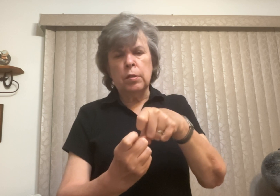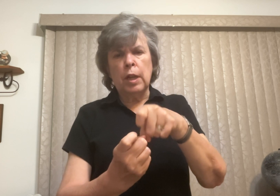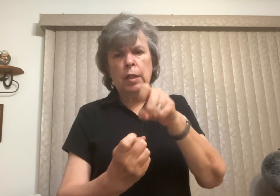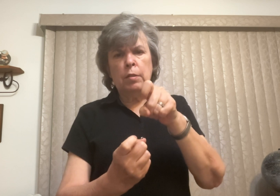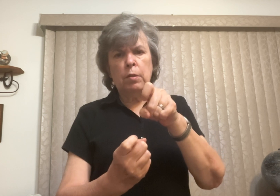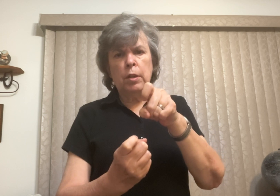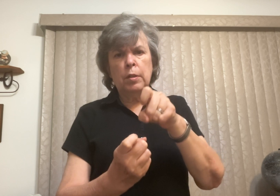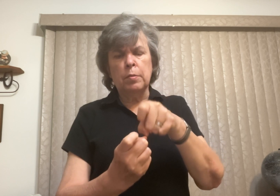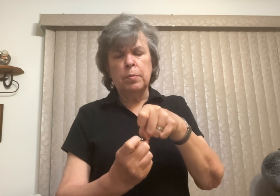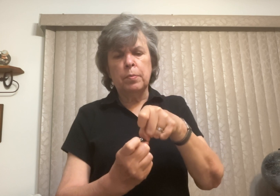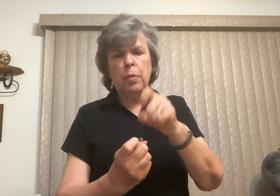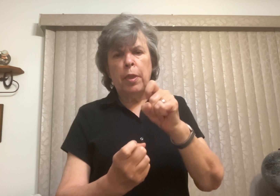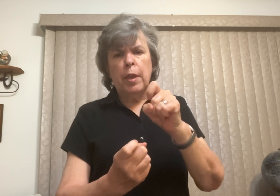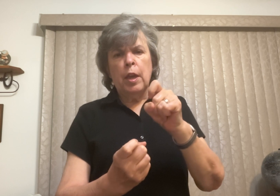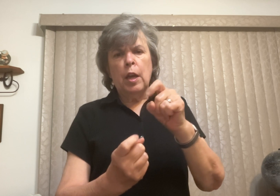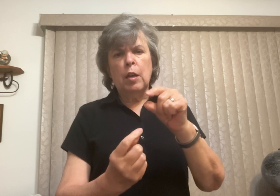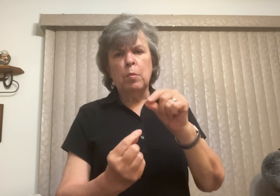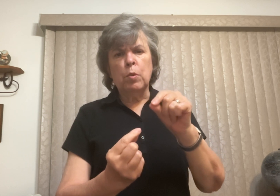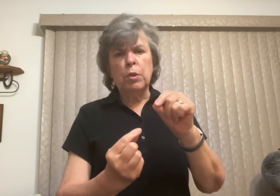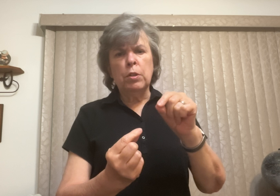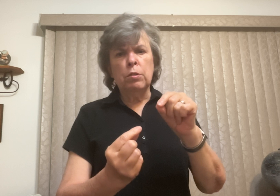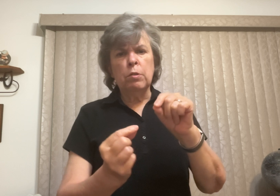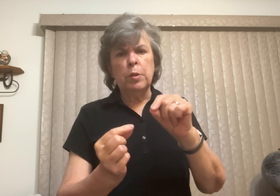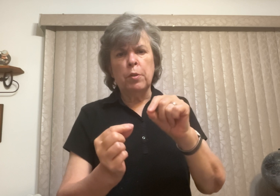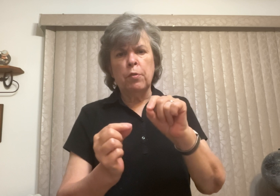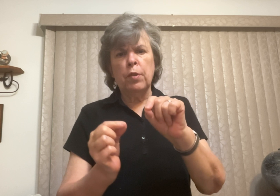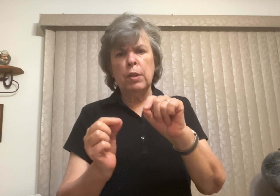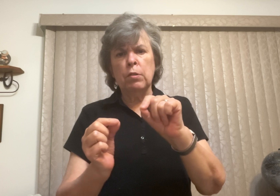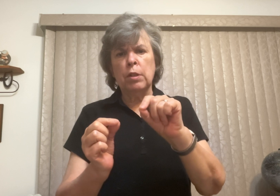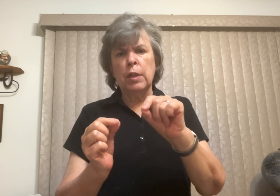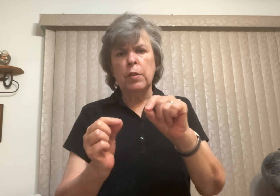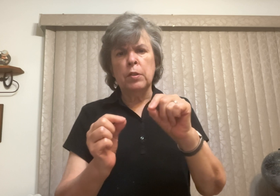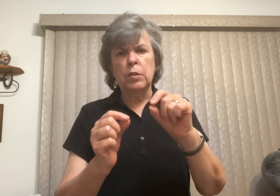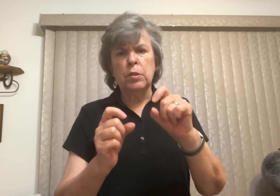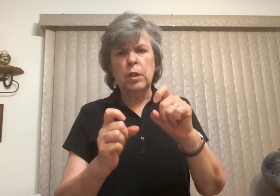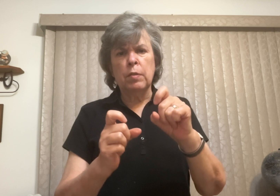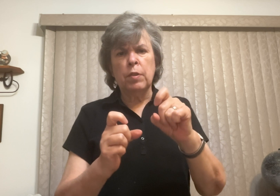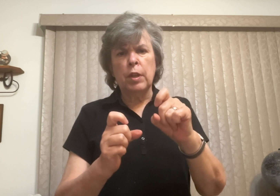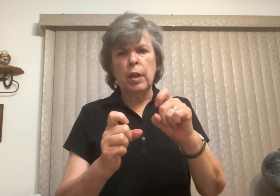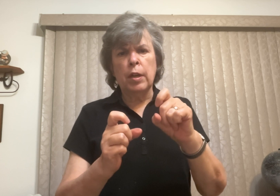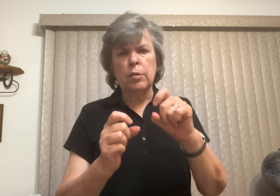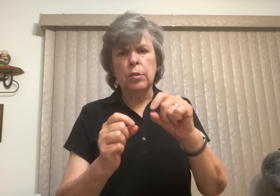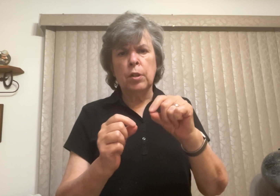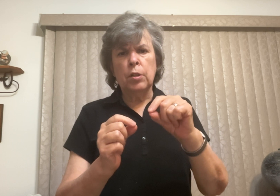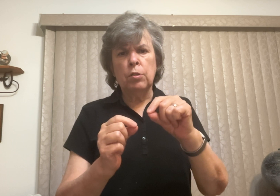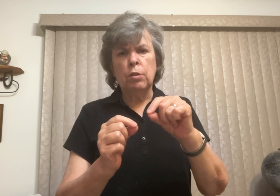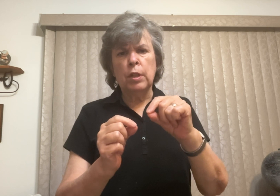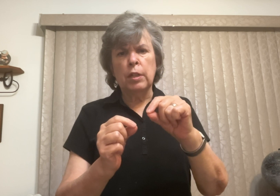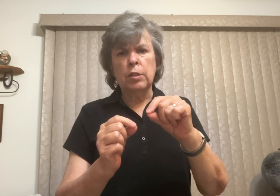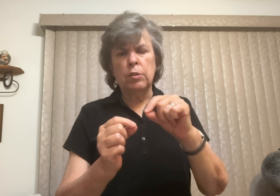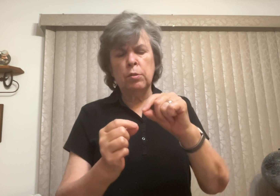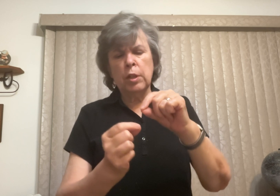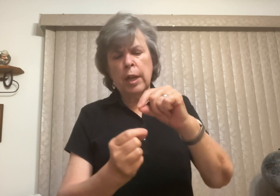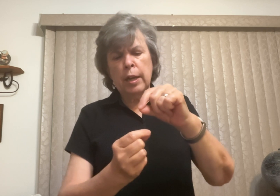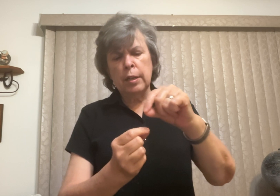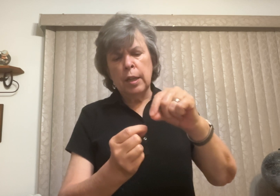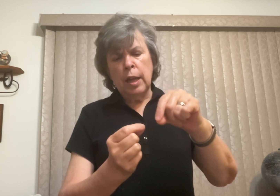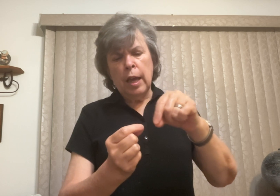exactly right. Or you can do it with your fingers like this. Instead of the X, you can actually do that.